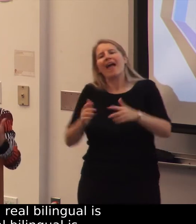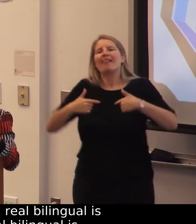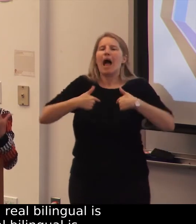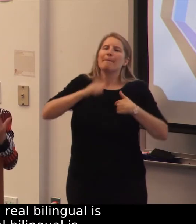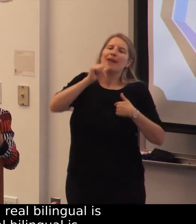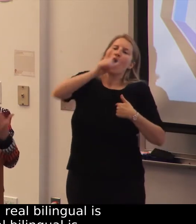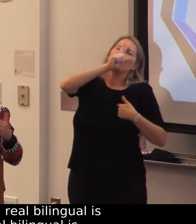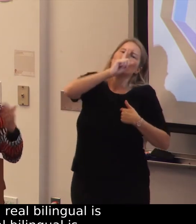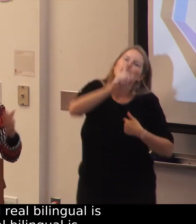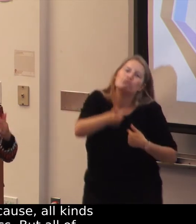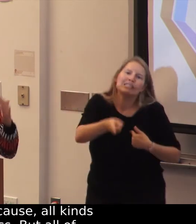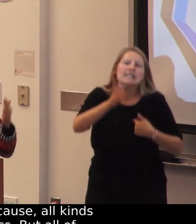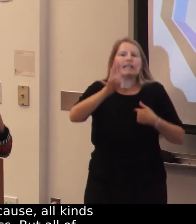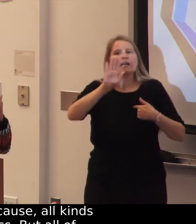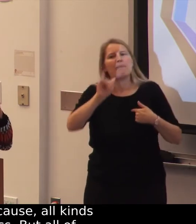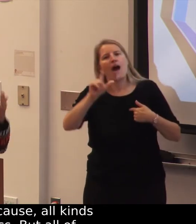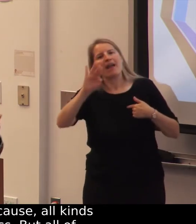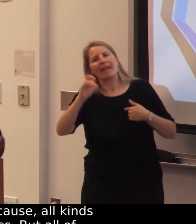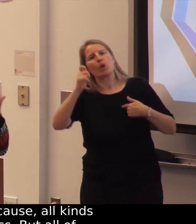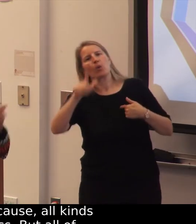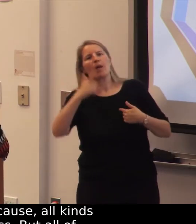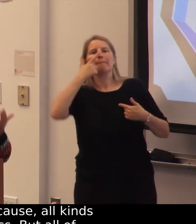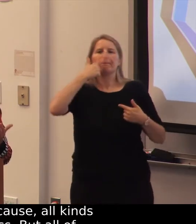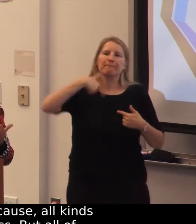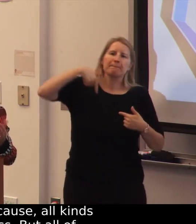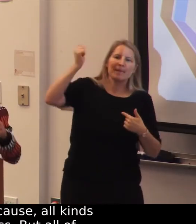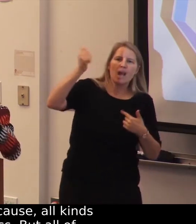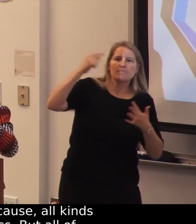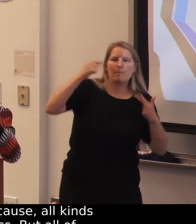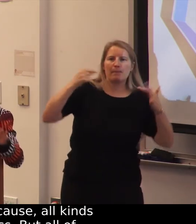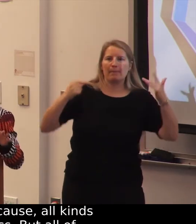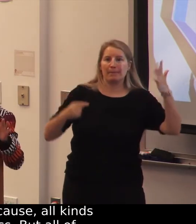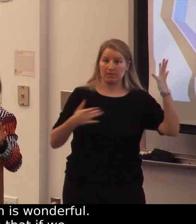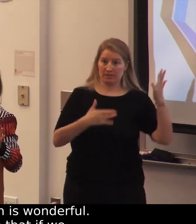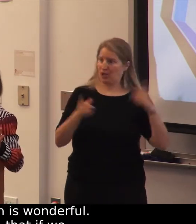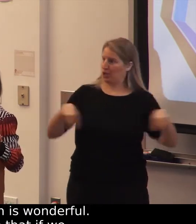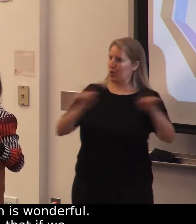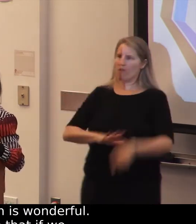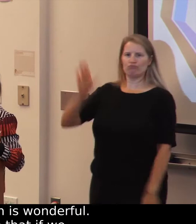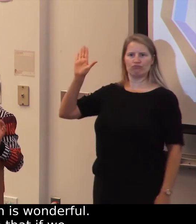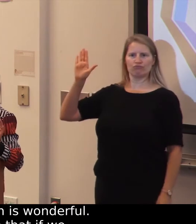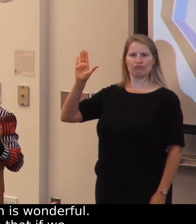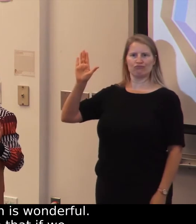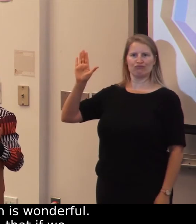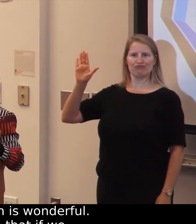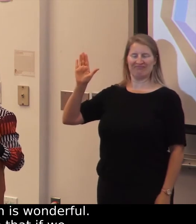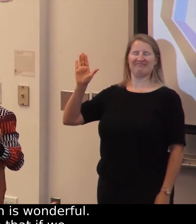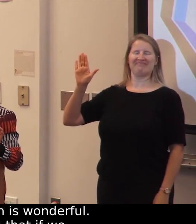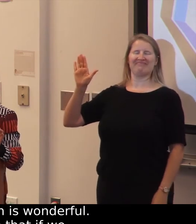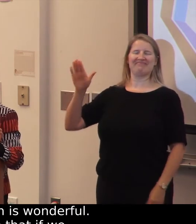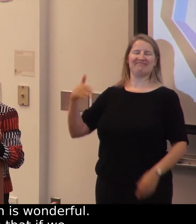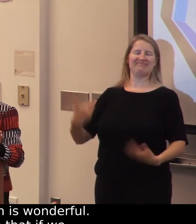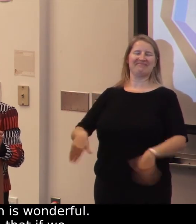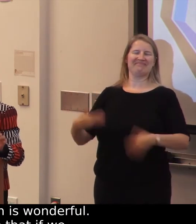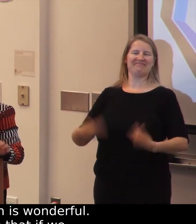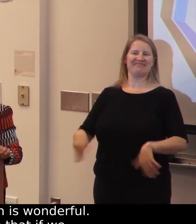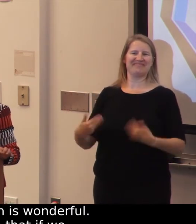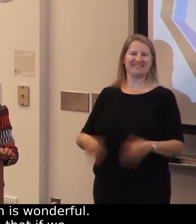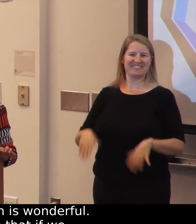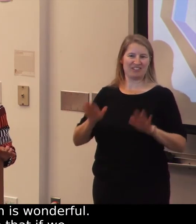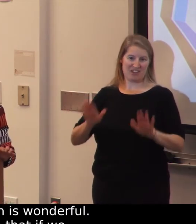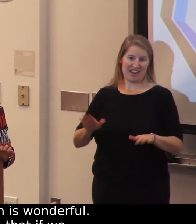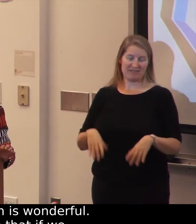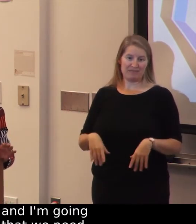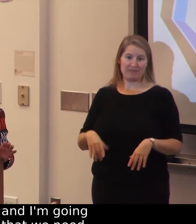this or a real bilingual is that. I'm not really bilingual because kinds of business. But all of you put up your hands, right, which is wonderful. I'm sure that if we